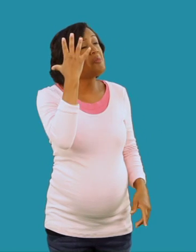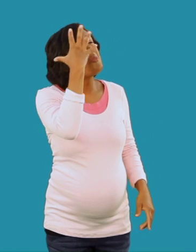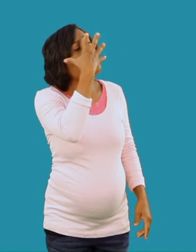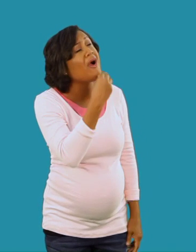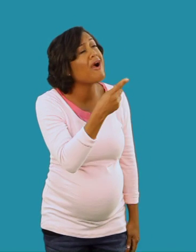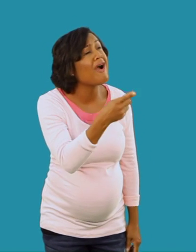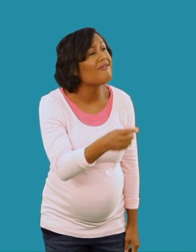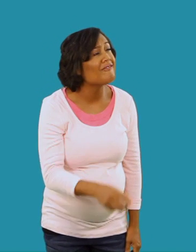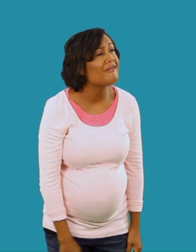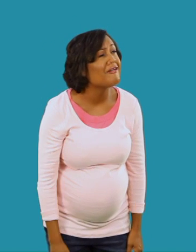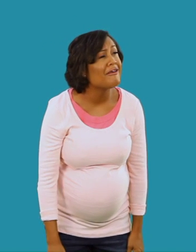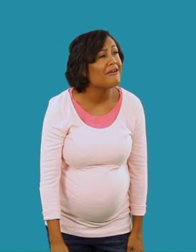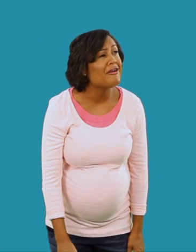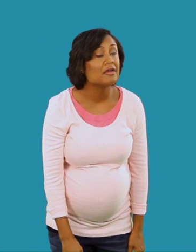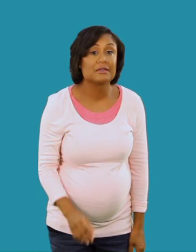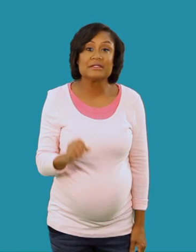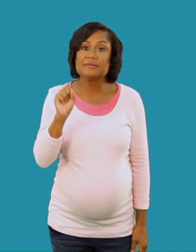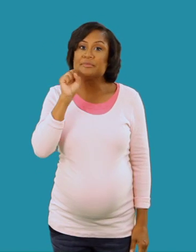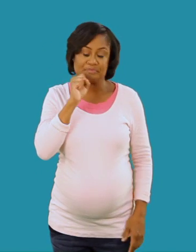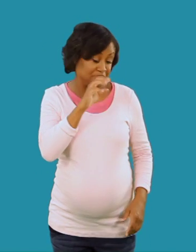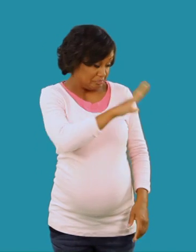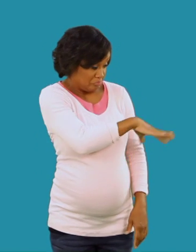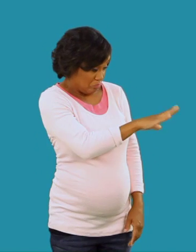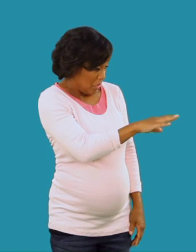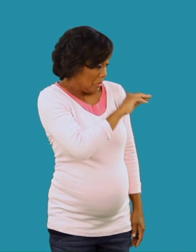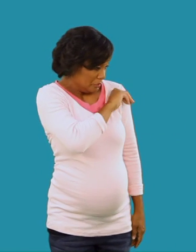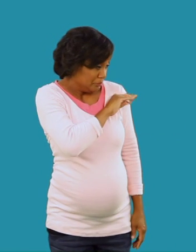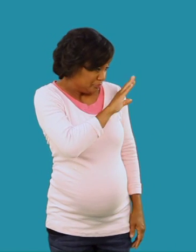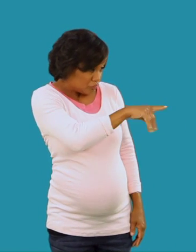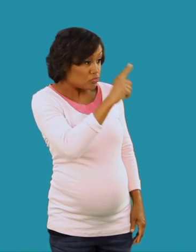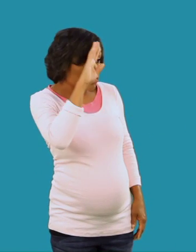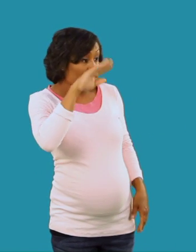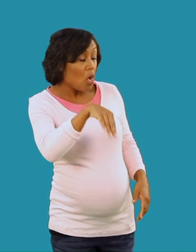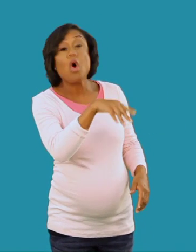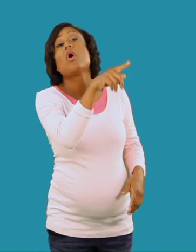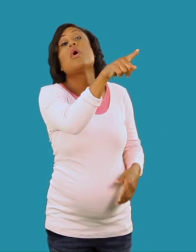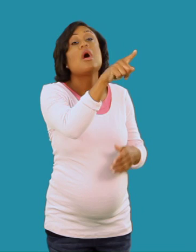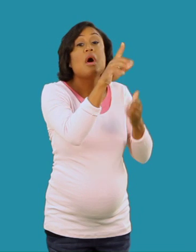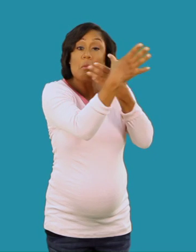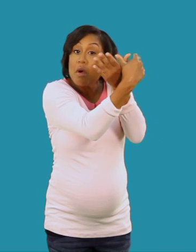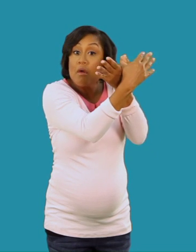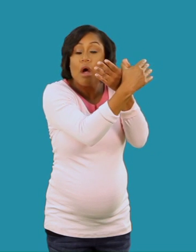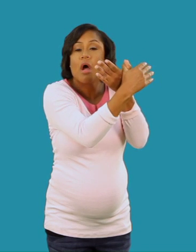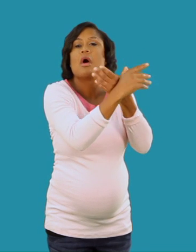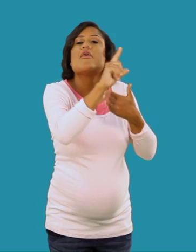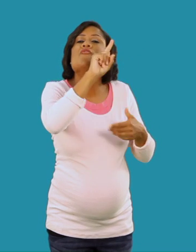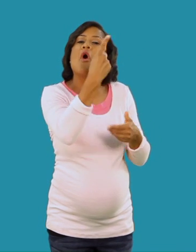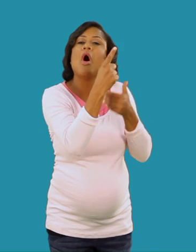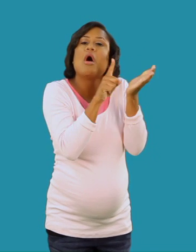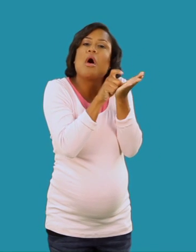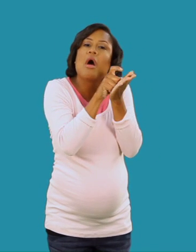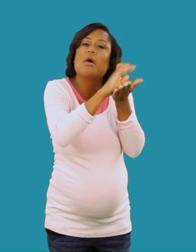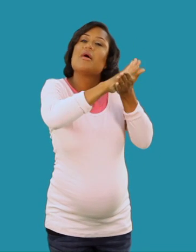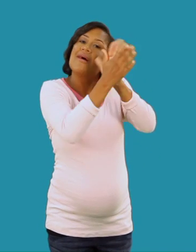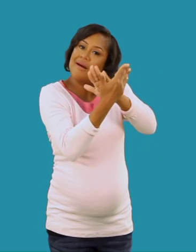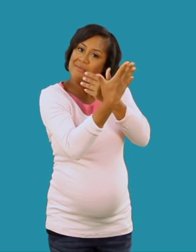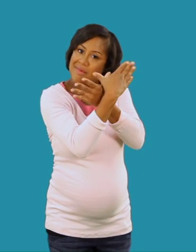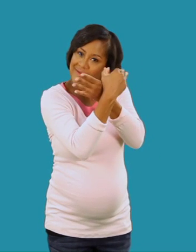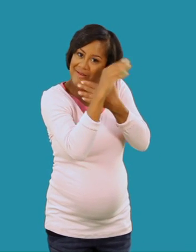Maria, did you know that butterflies come from caterpillars? Maria replies,